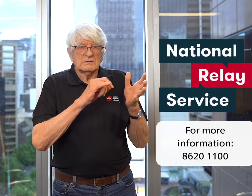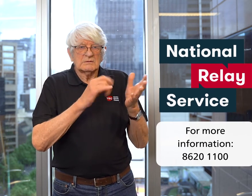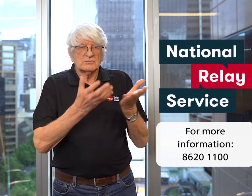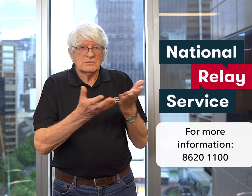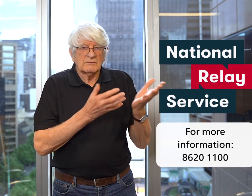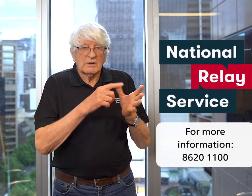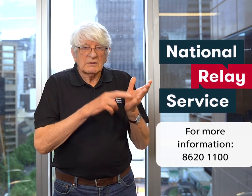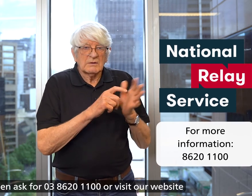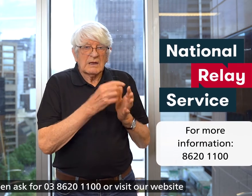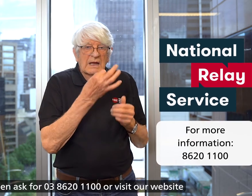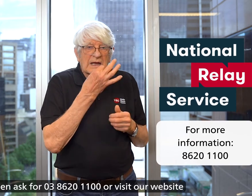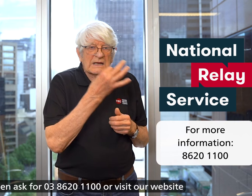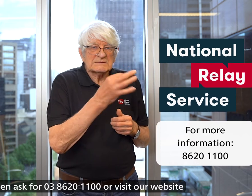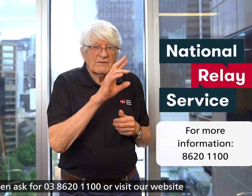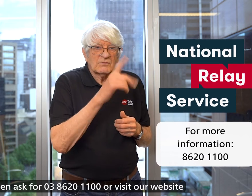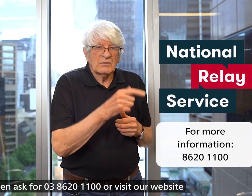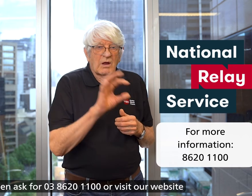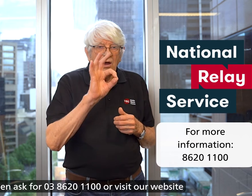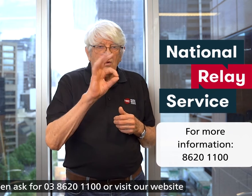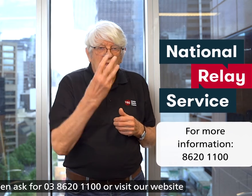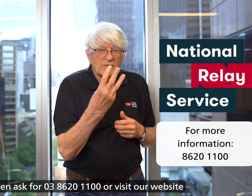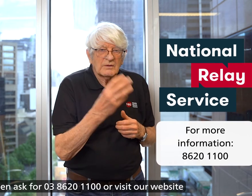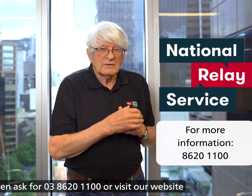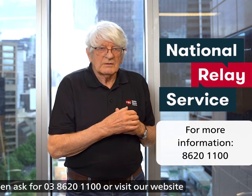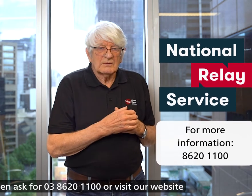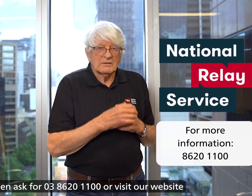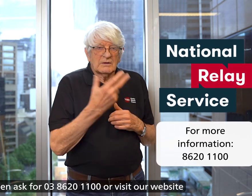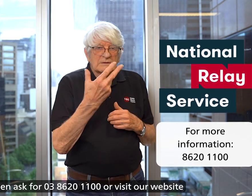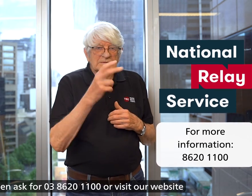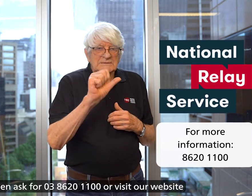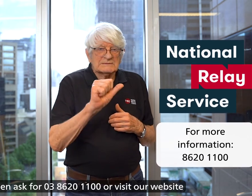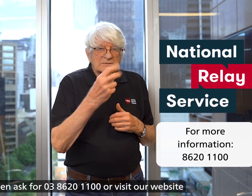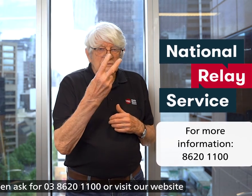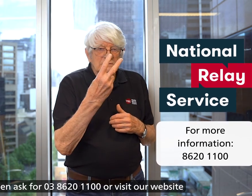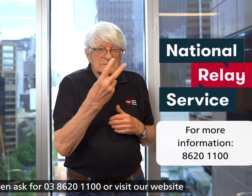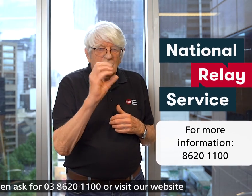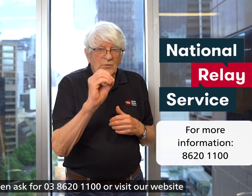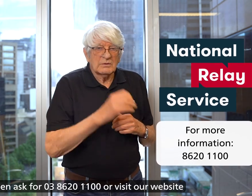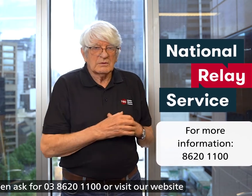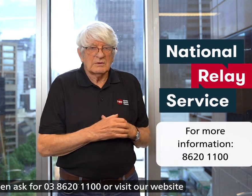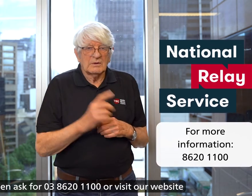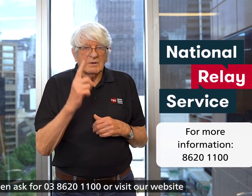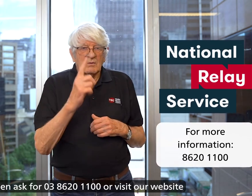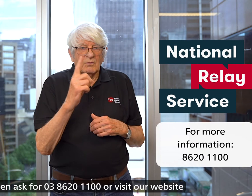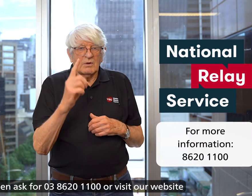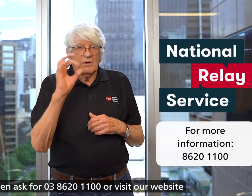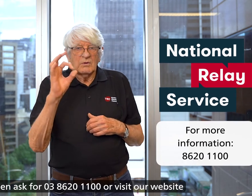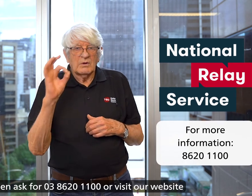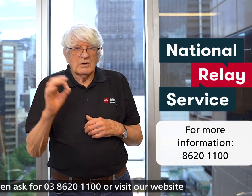Then ask for 0386201100